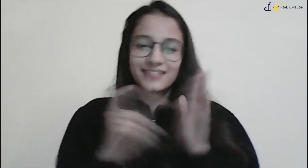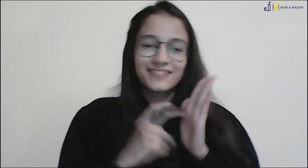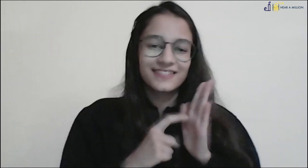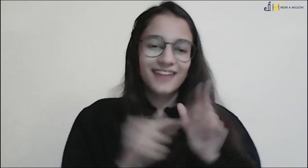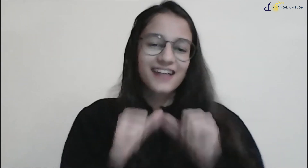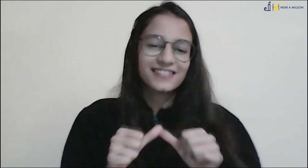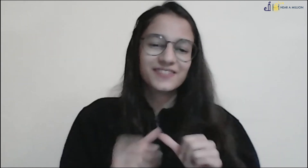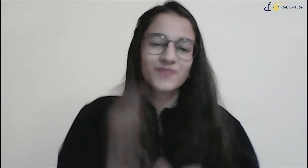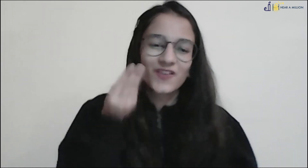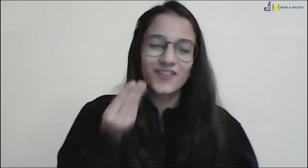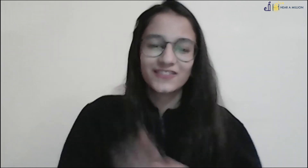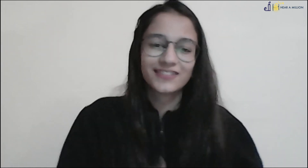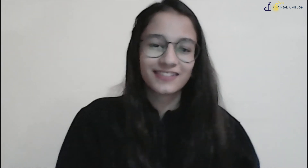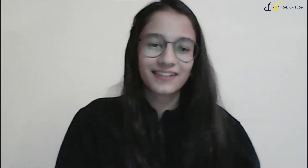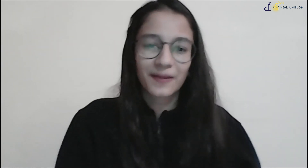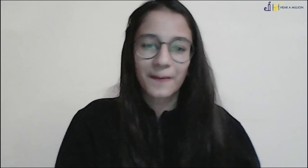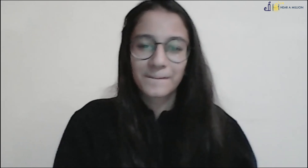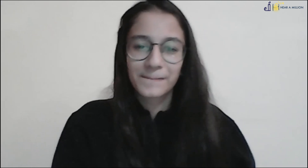Okay, let's just wait for everyone to answer.